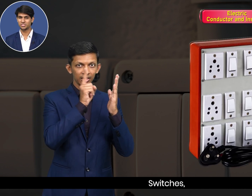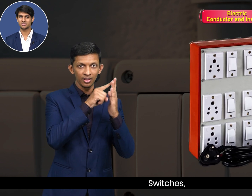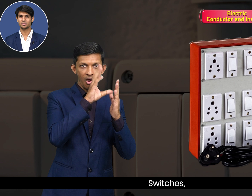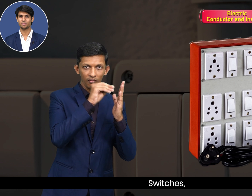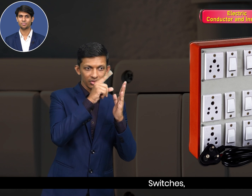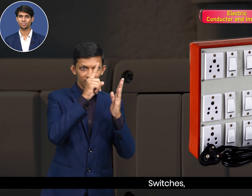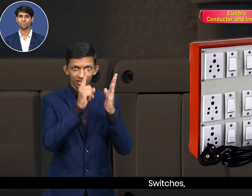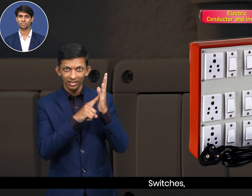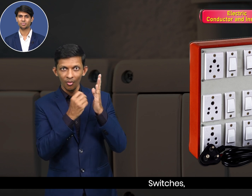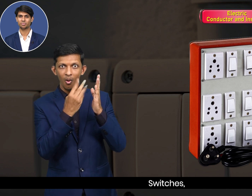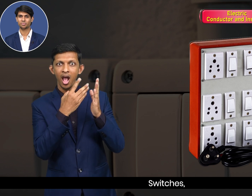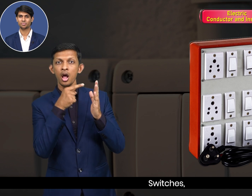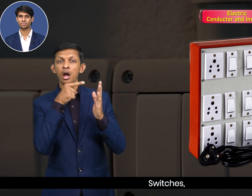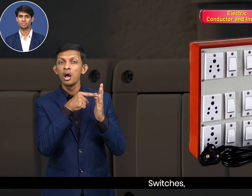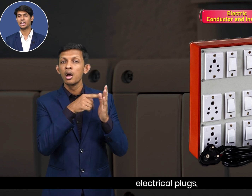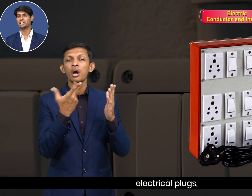Switches,